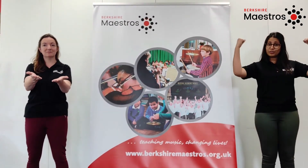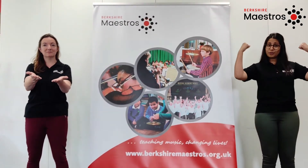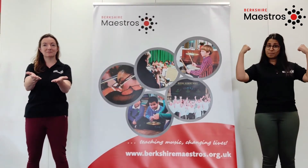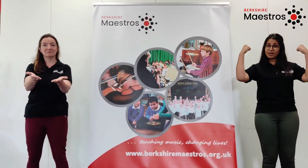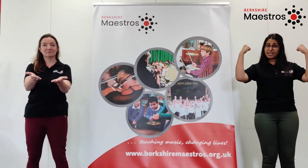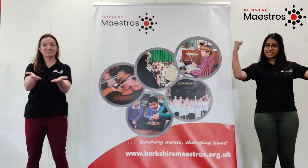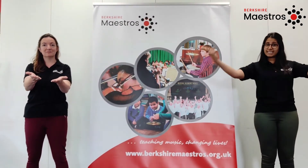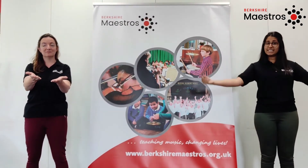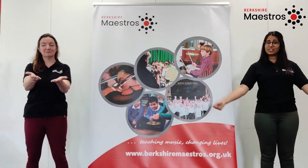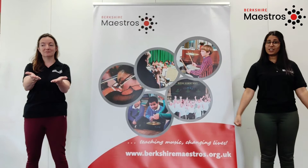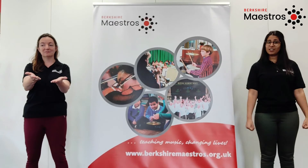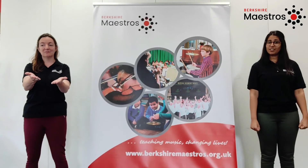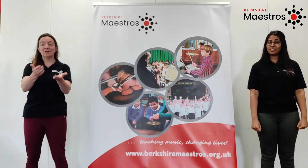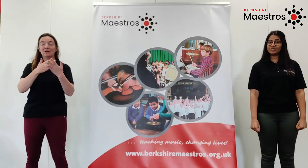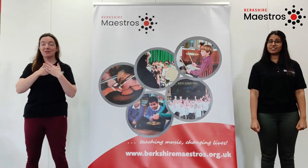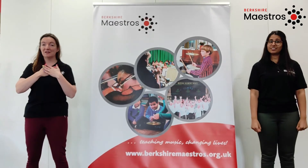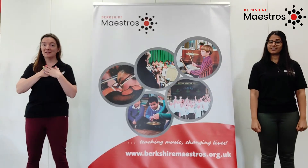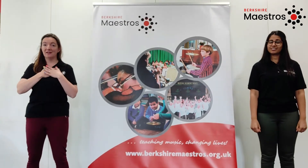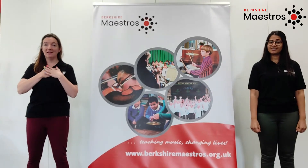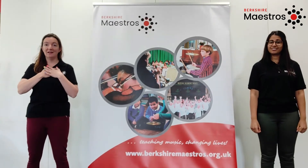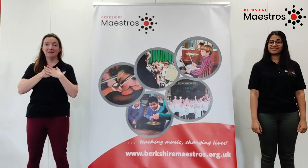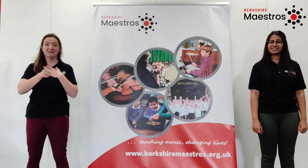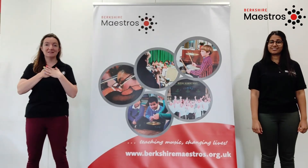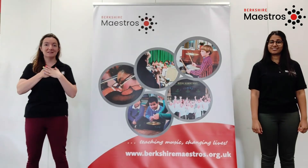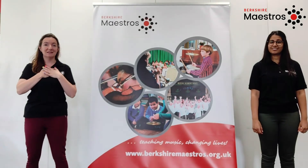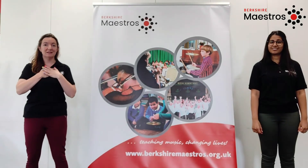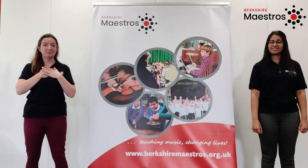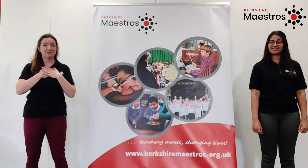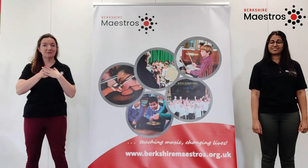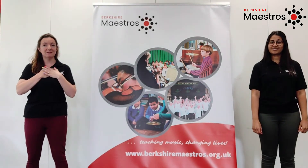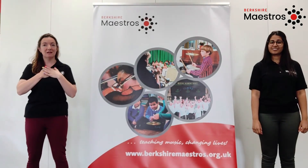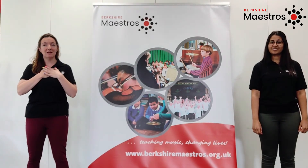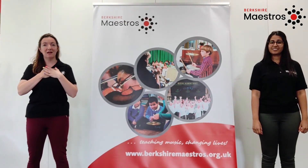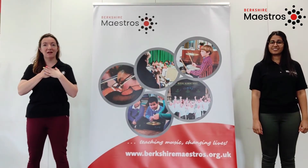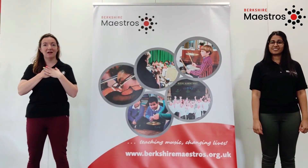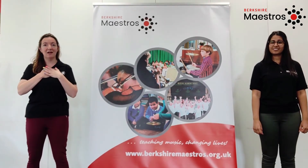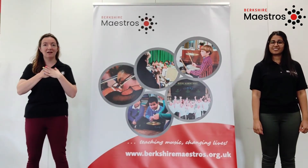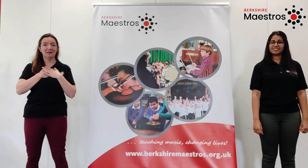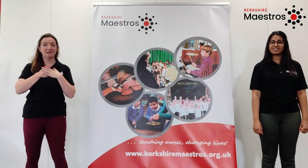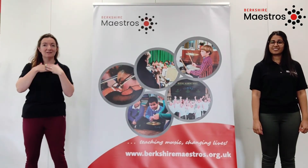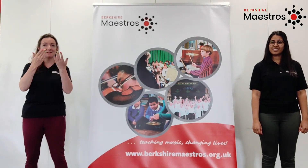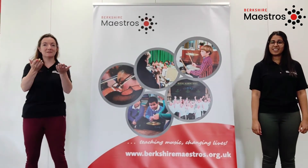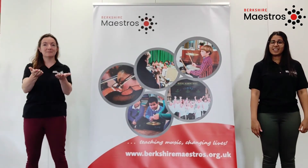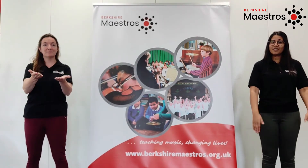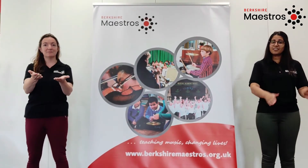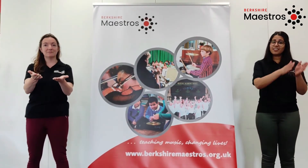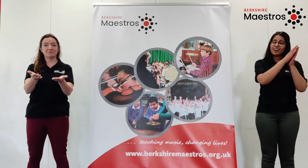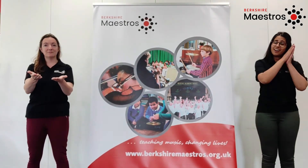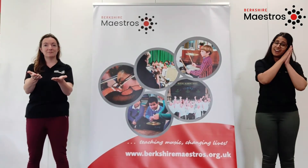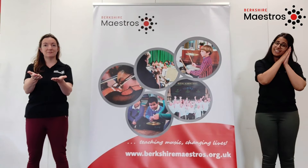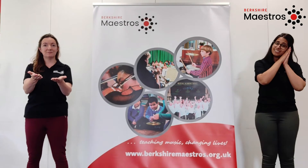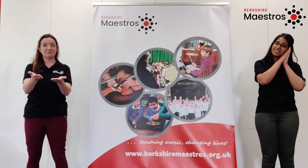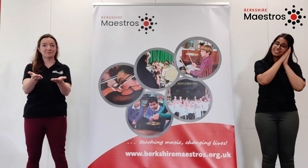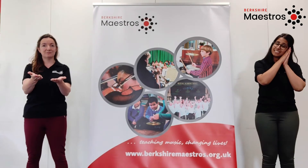the mighty jungle. The lion sleeps tonight. The lion